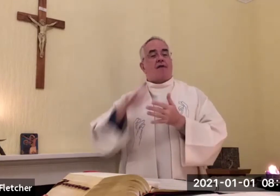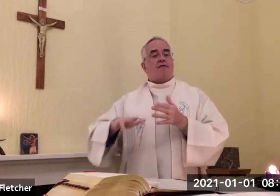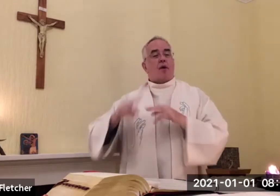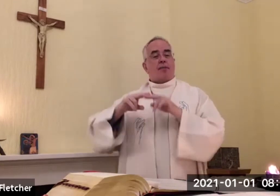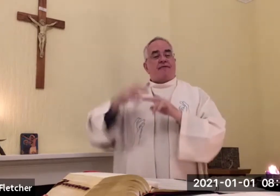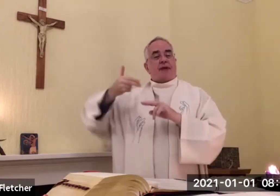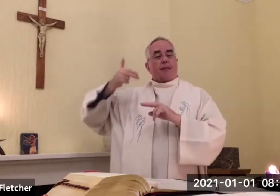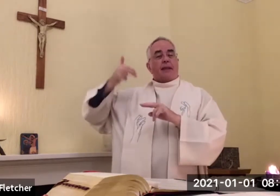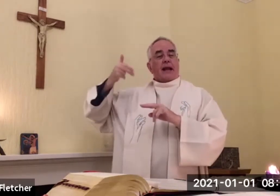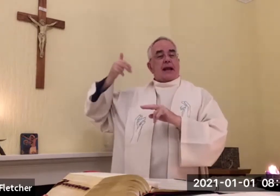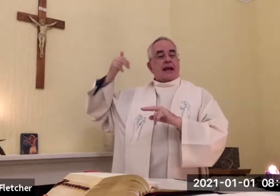from the family?